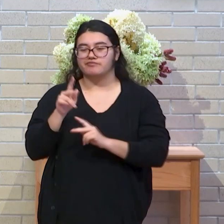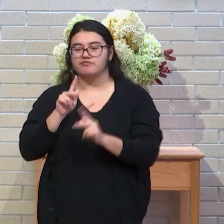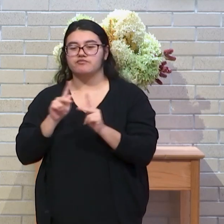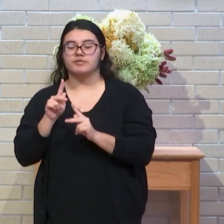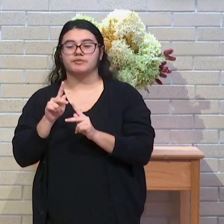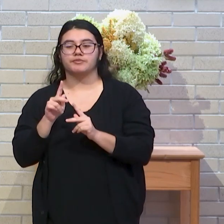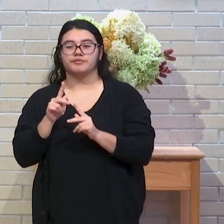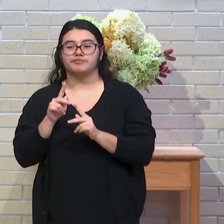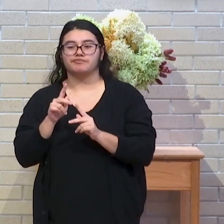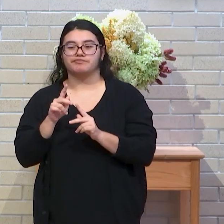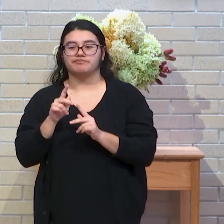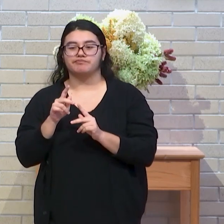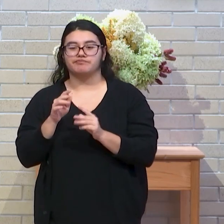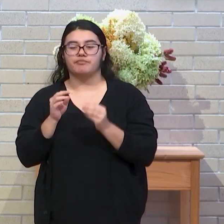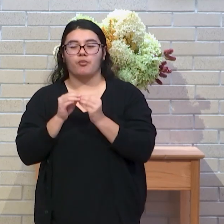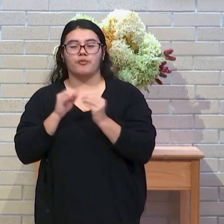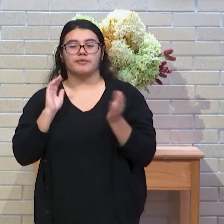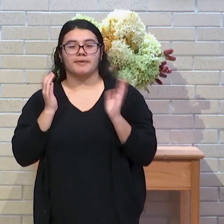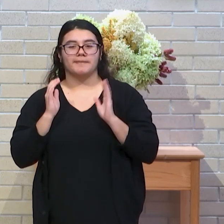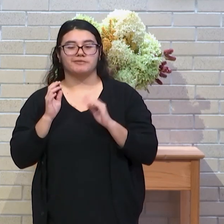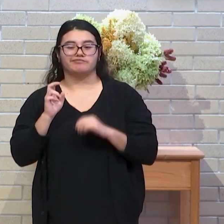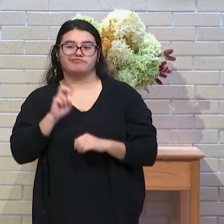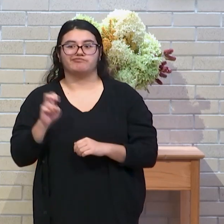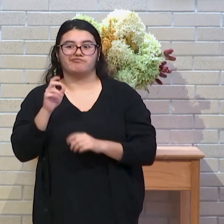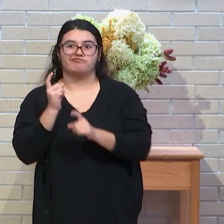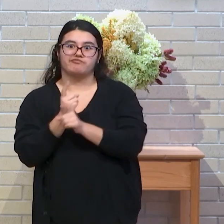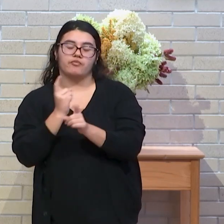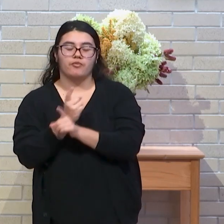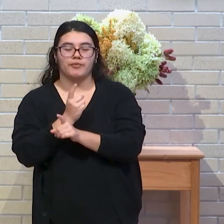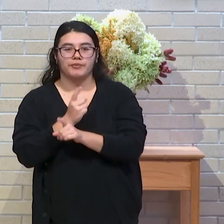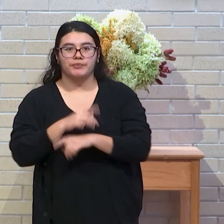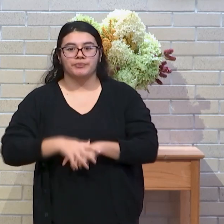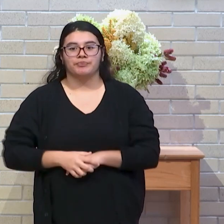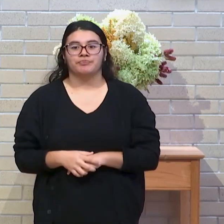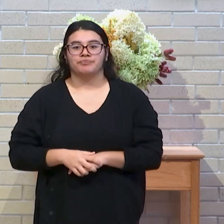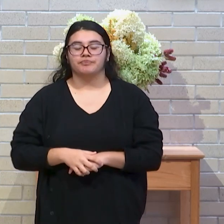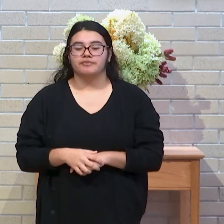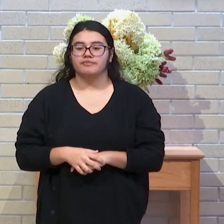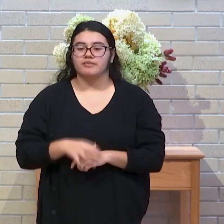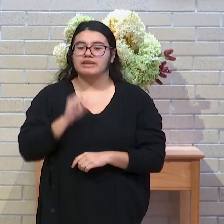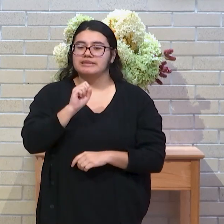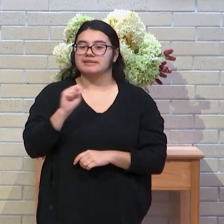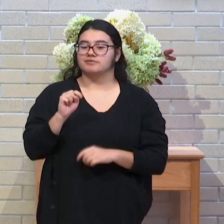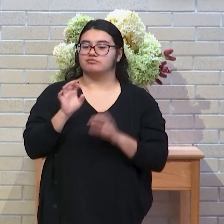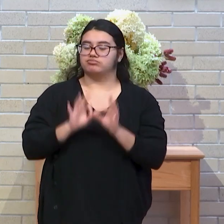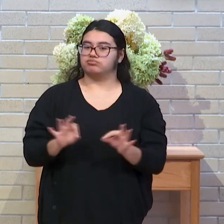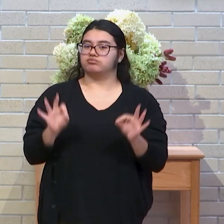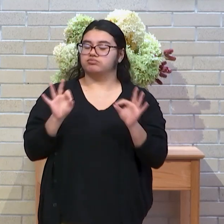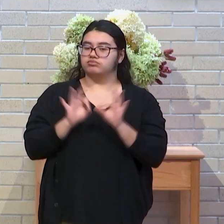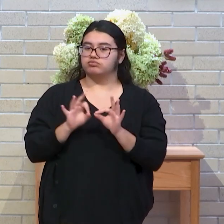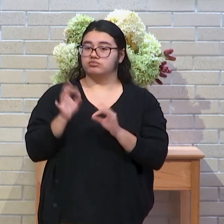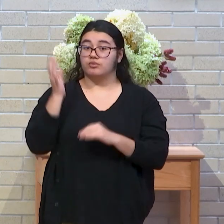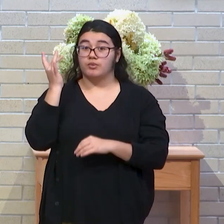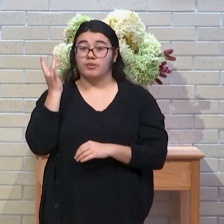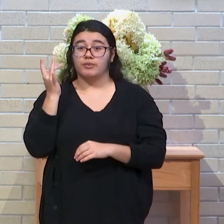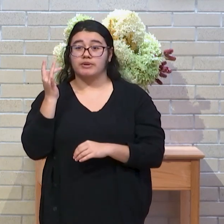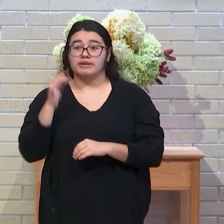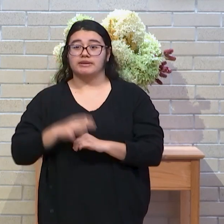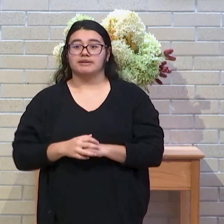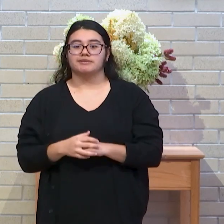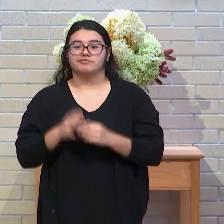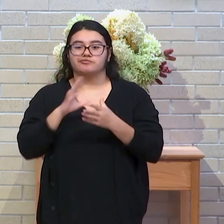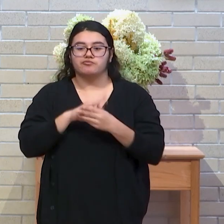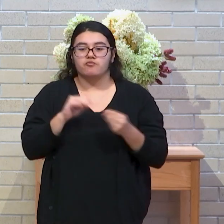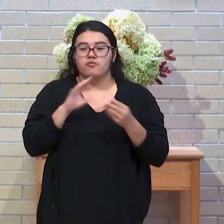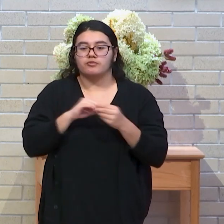matters. It gives you stories. This story for me is a reminder of what I've been through and what I can do again. It's a story of how